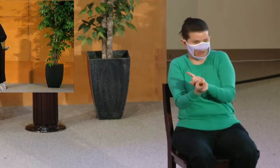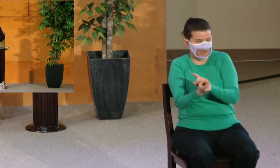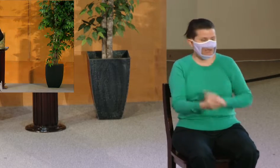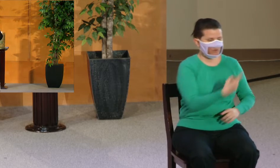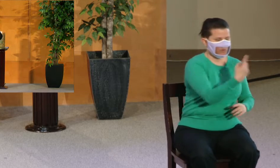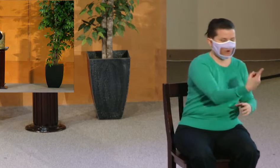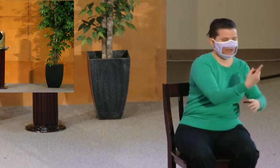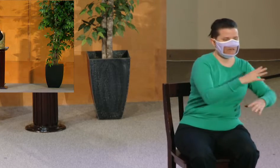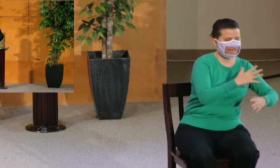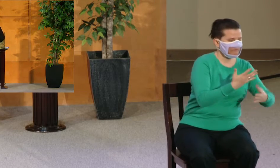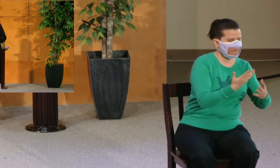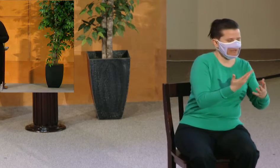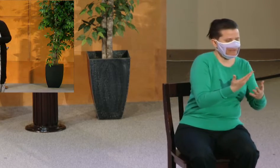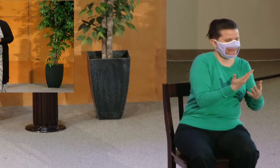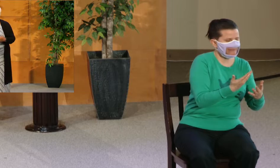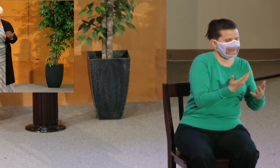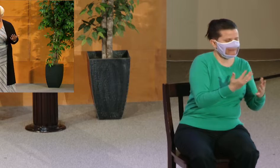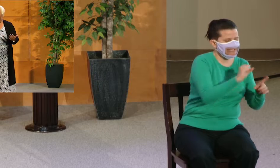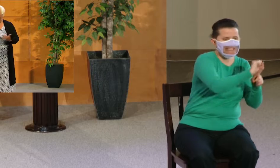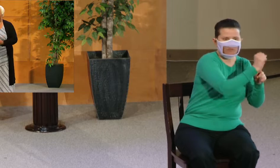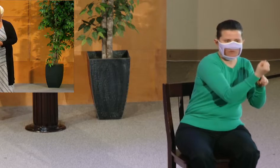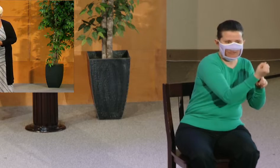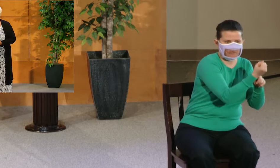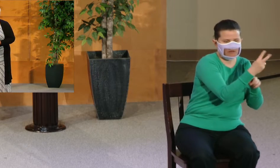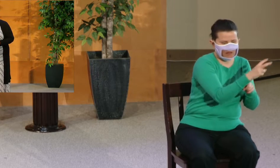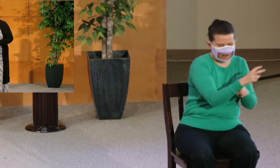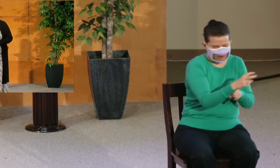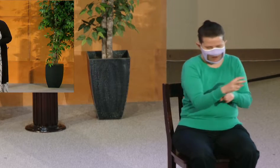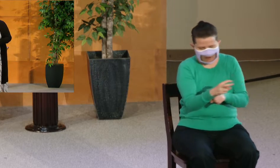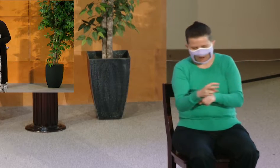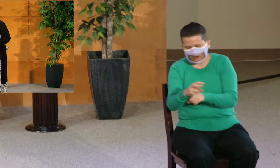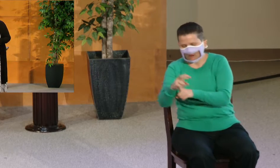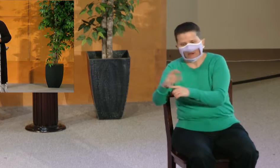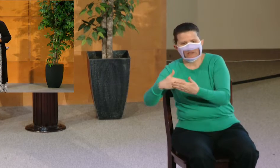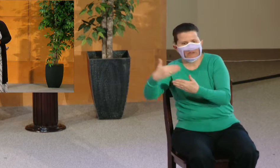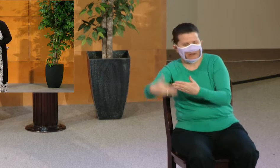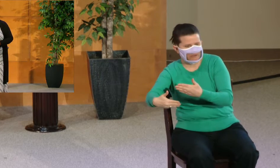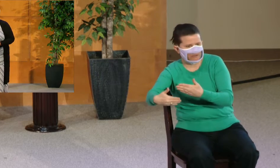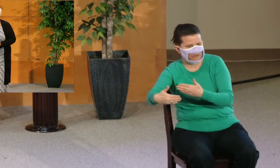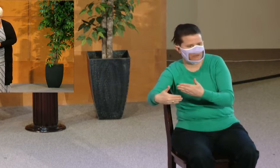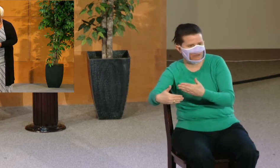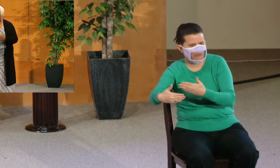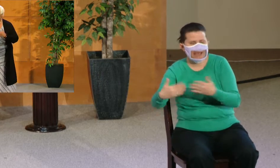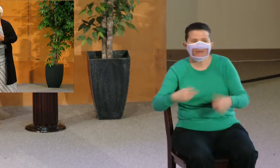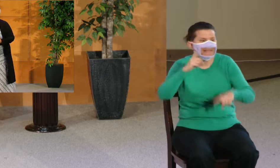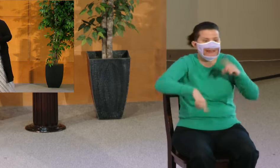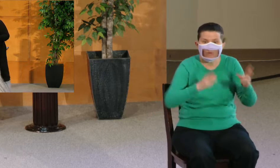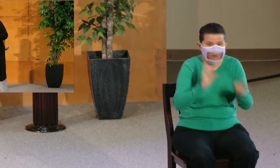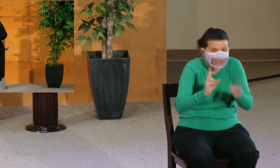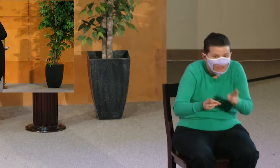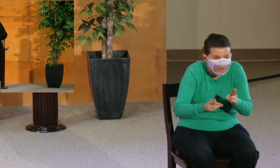the next. And here's the thing, we cannot rush this process either. We can't put it on our time clock. We can't